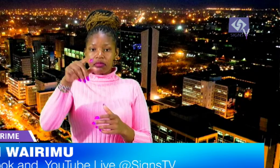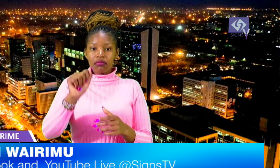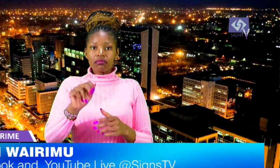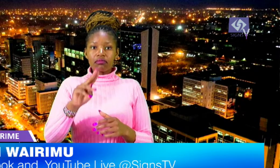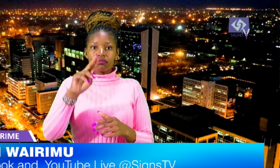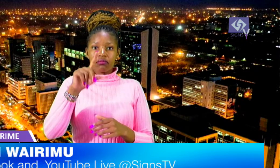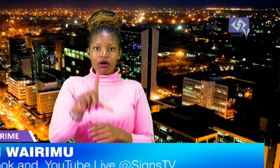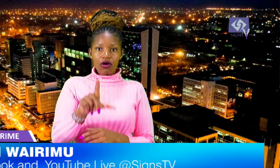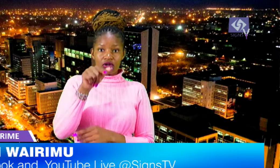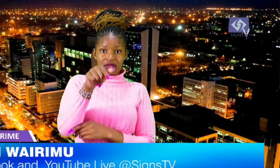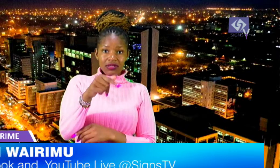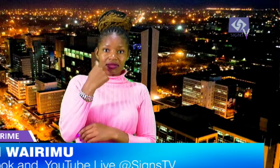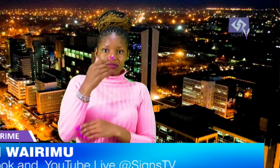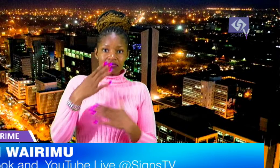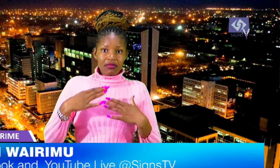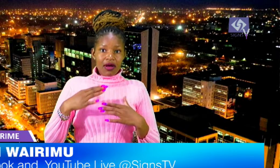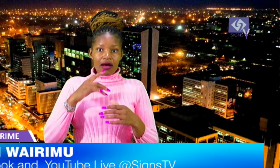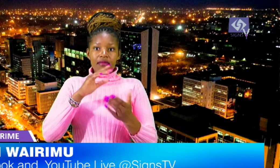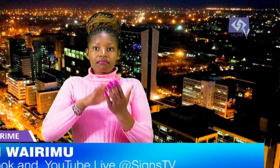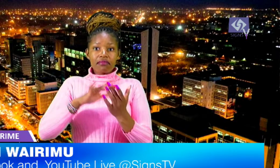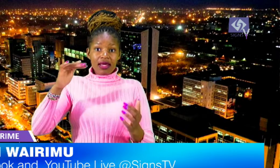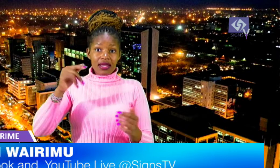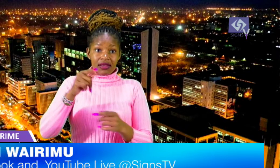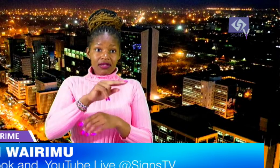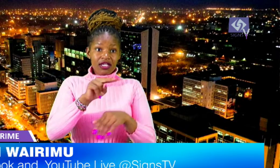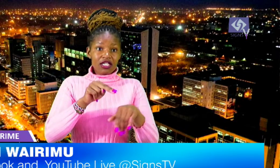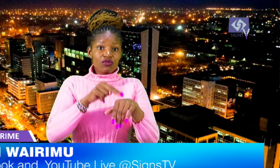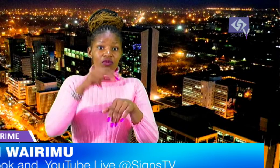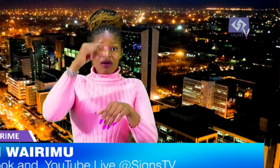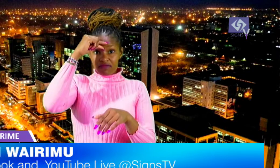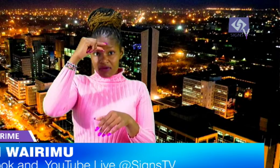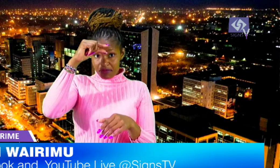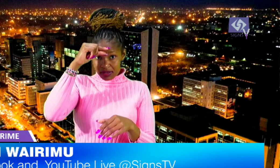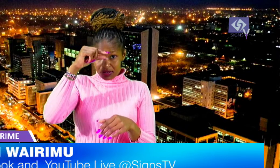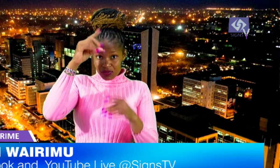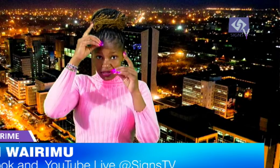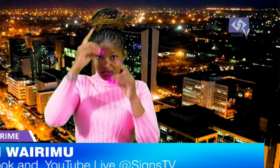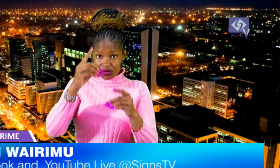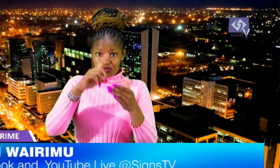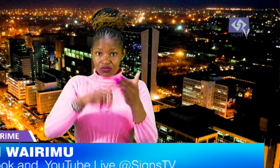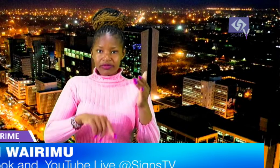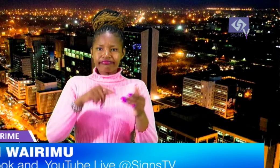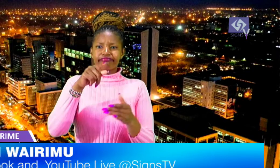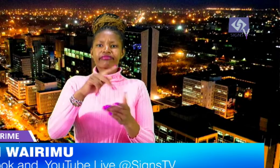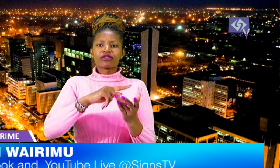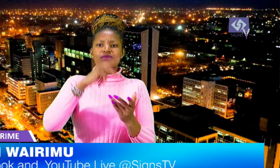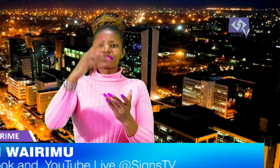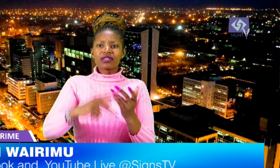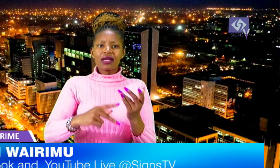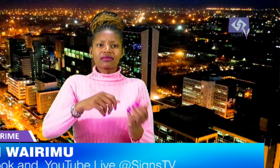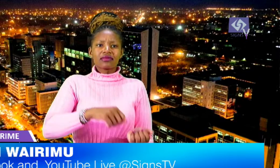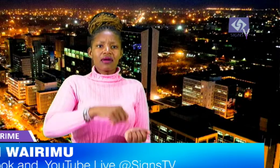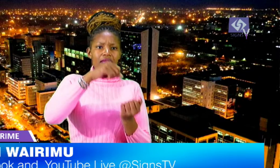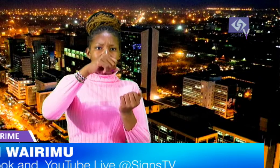praised the national government's dedication to the project and pledged collaboration to boost rice